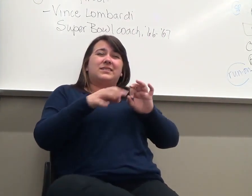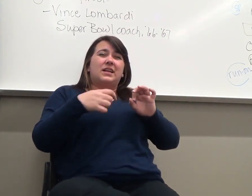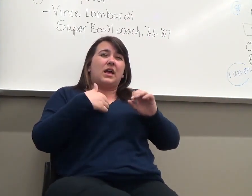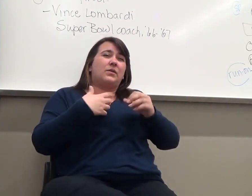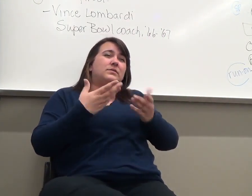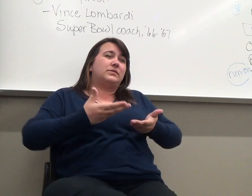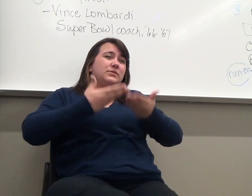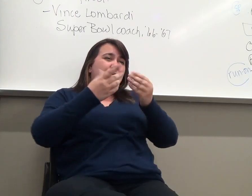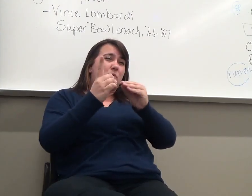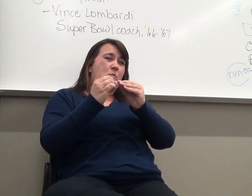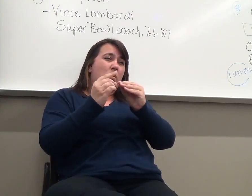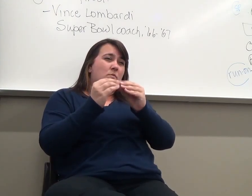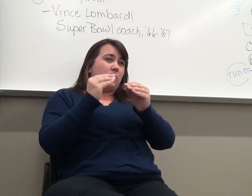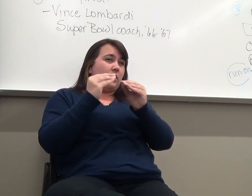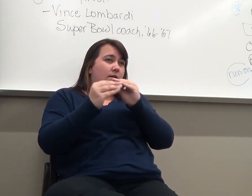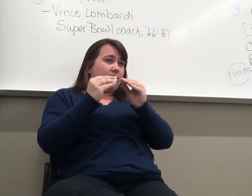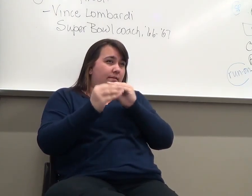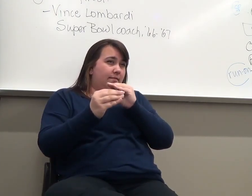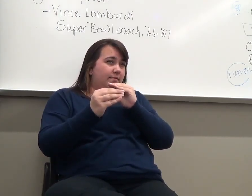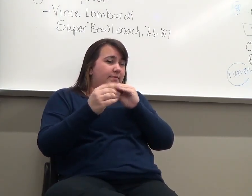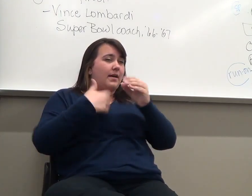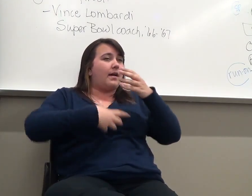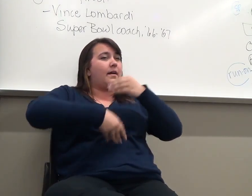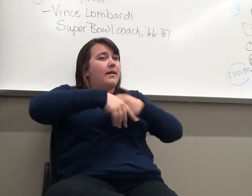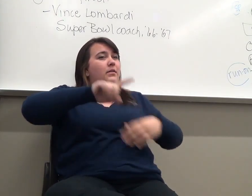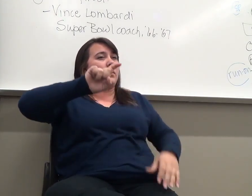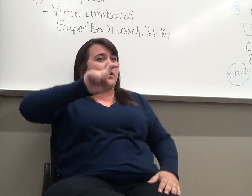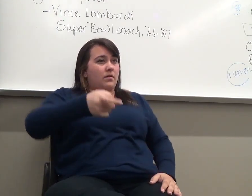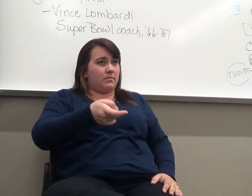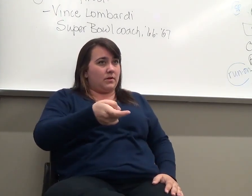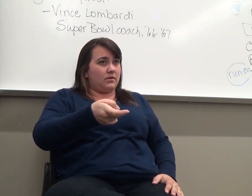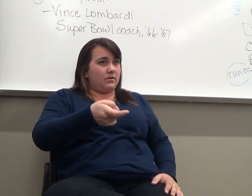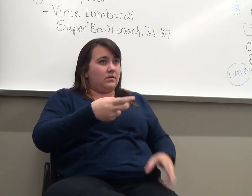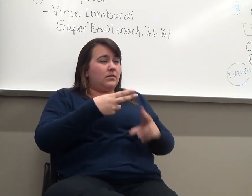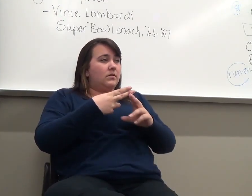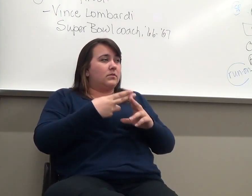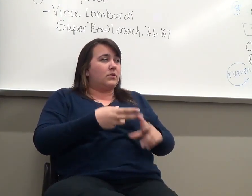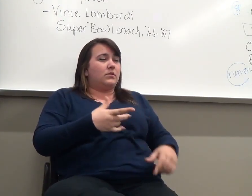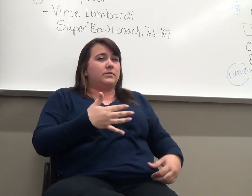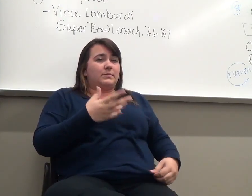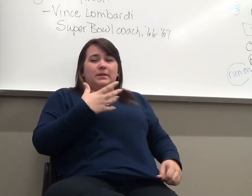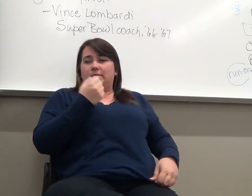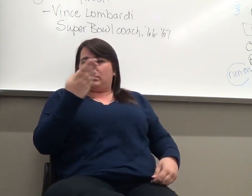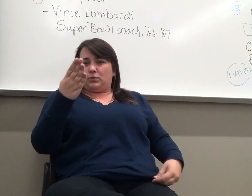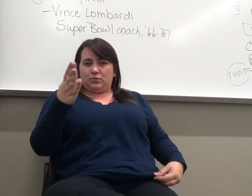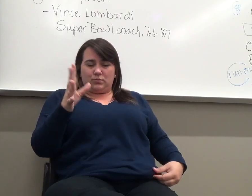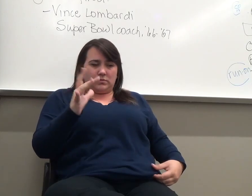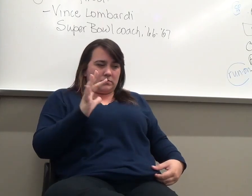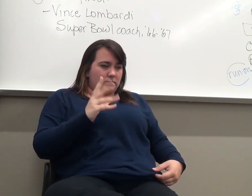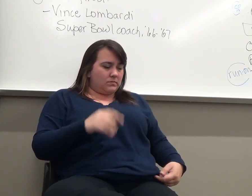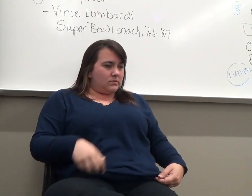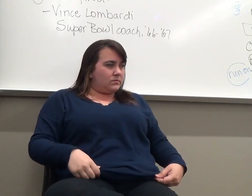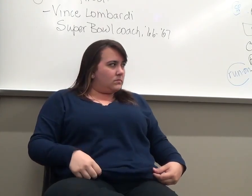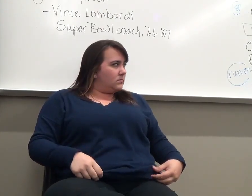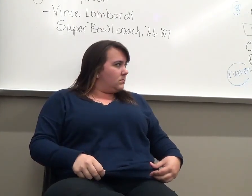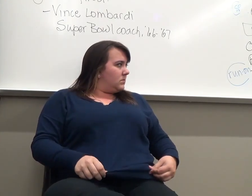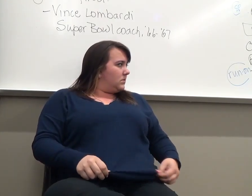something else. But again, this is the reason you have to work ahead. Because if you're doing this at midnight, the night before the